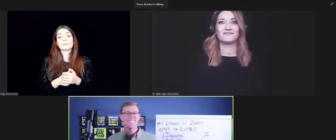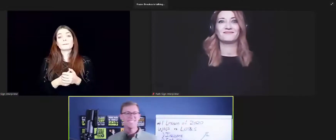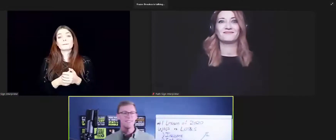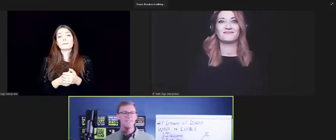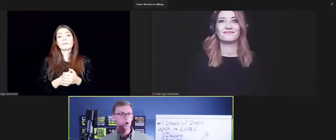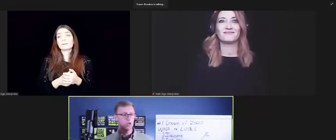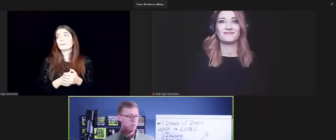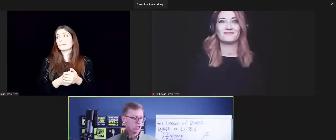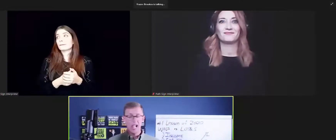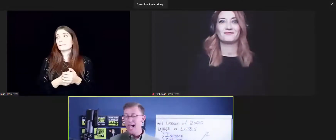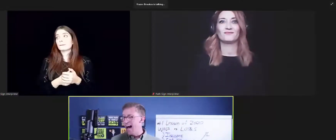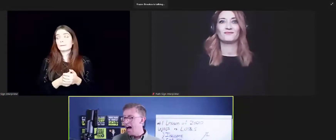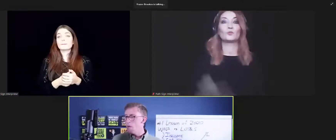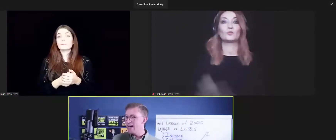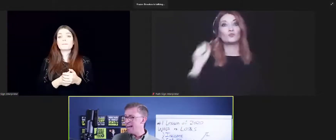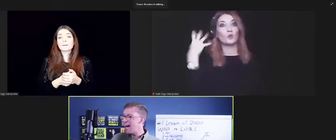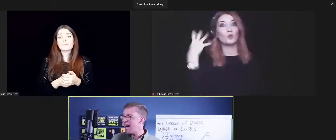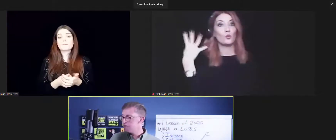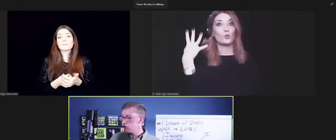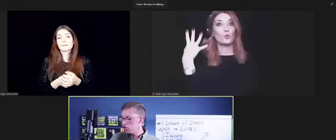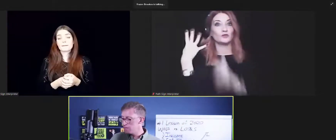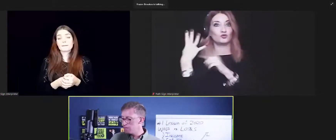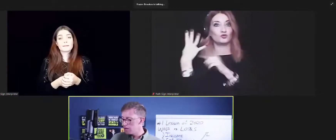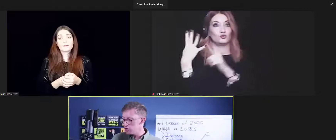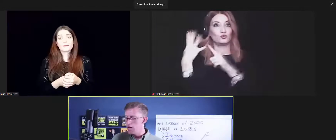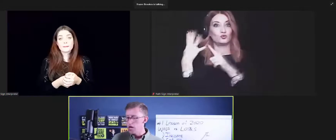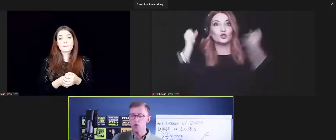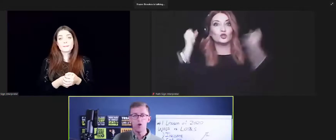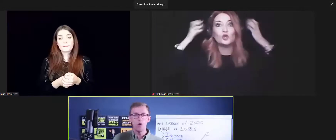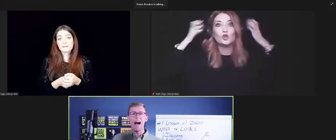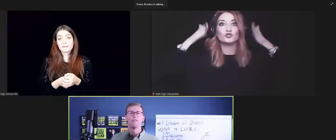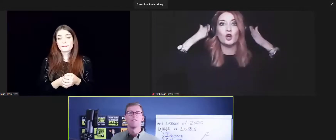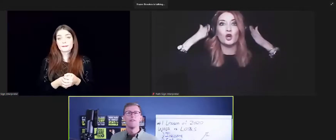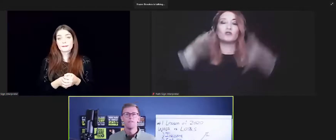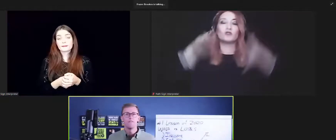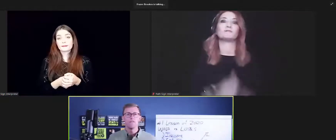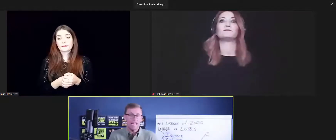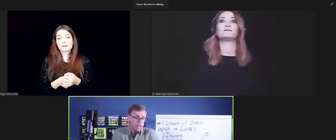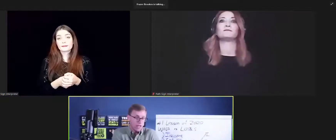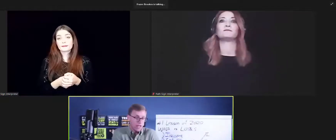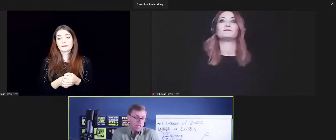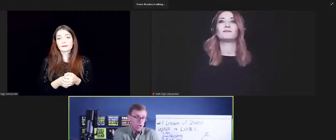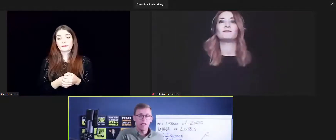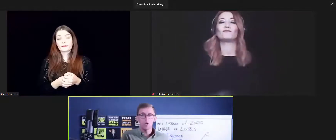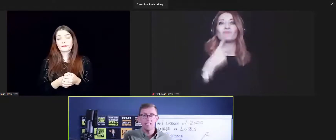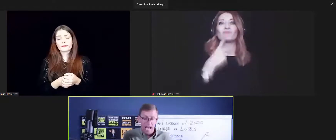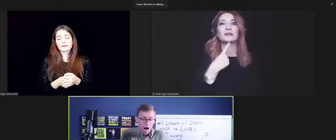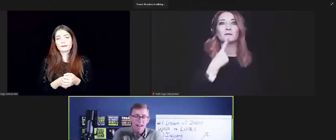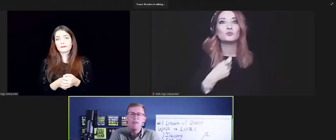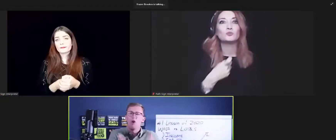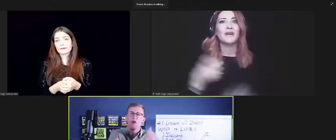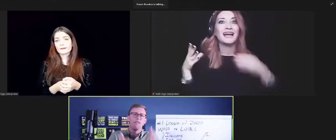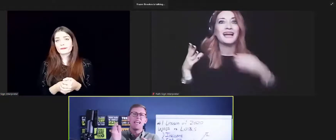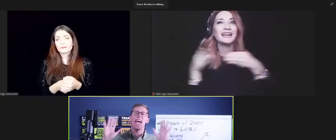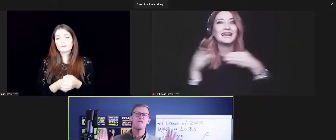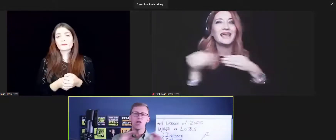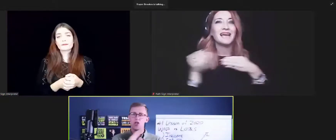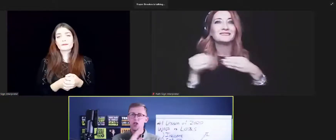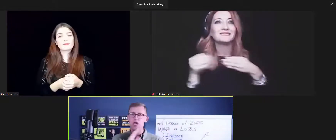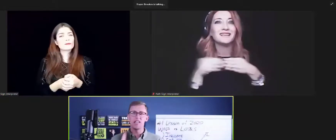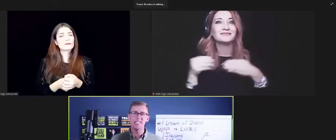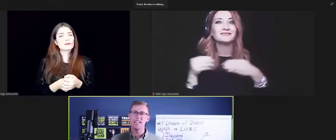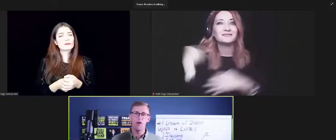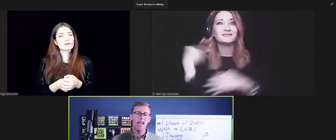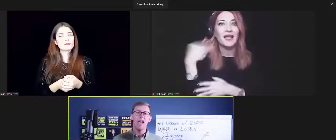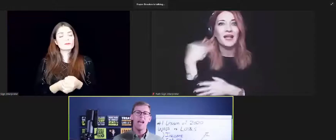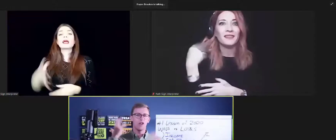Active customers. How many active customers do you have? Like in 2020, how many, roughly, again, if you can see the data,